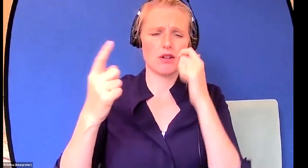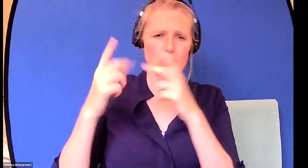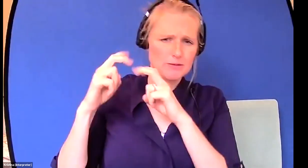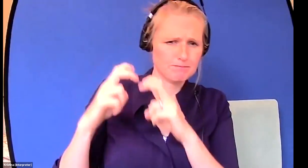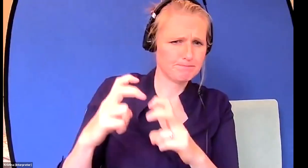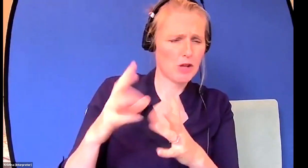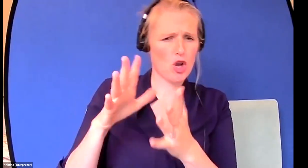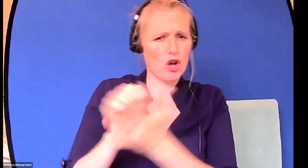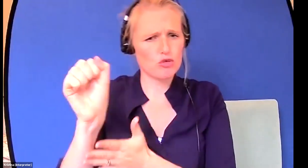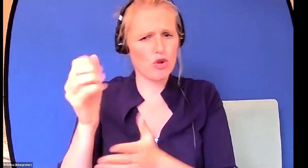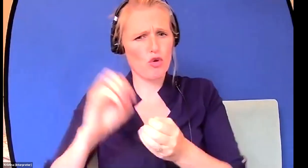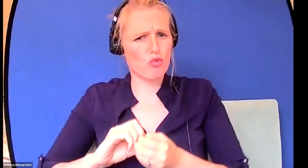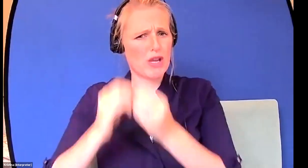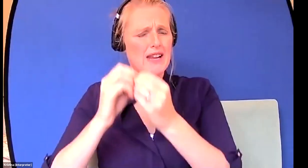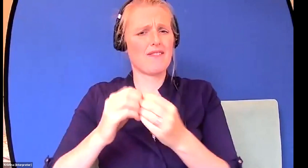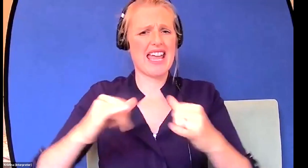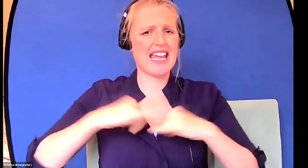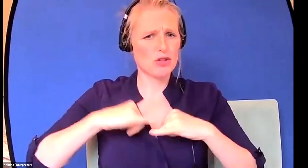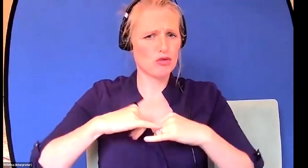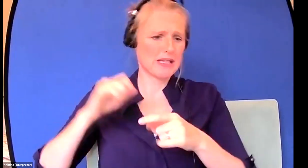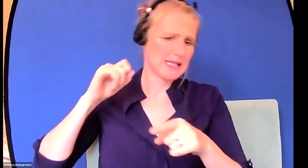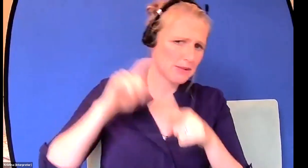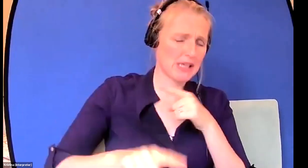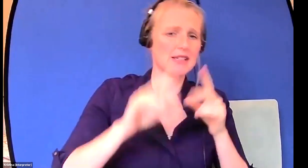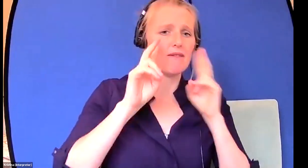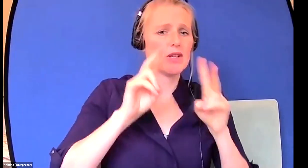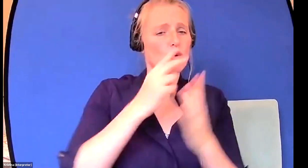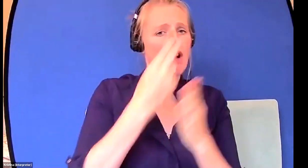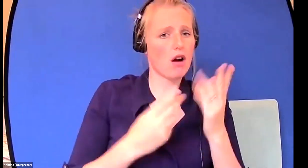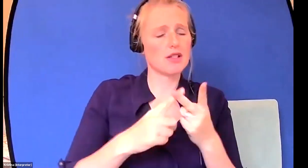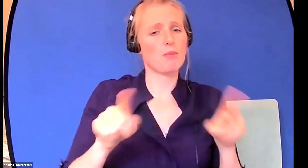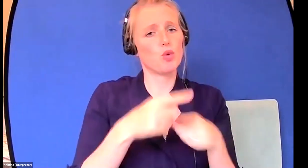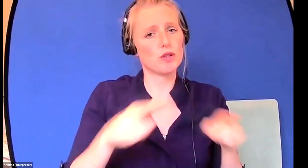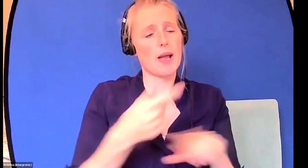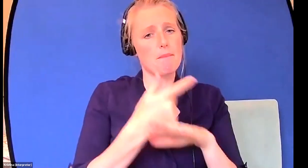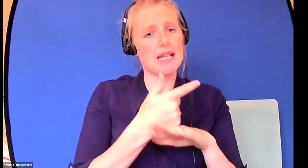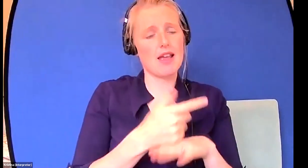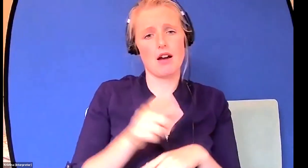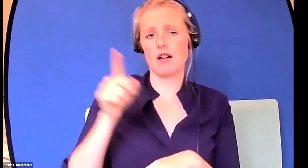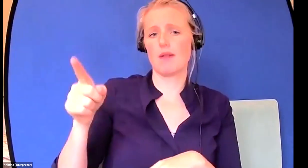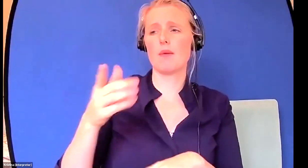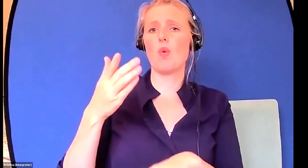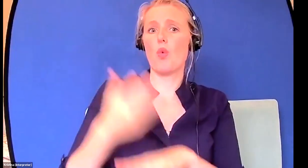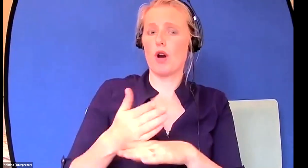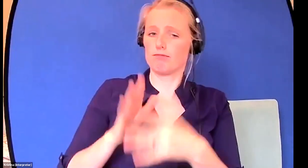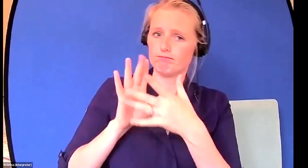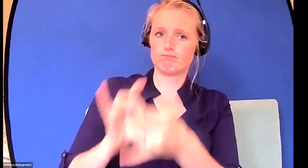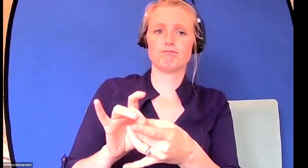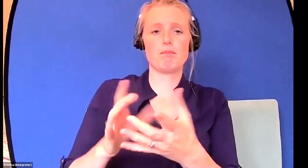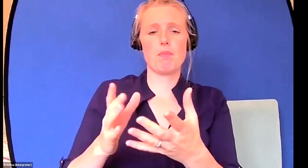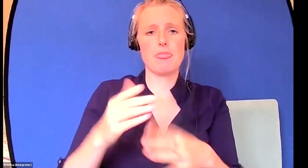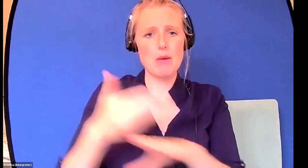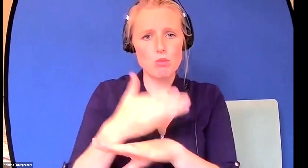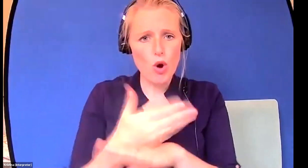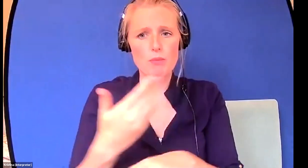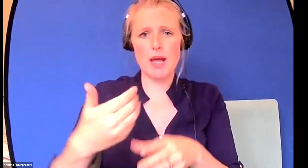industries, particularly visual arts, music, and media. And he's widely known for his focus on work and employment, participation,